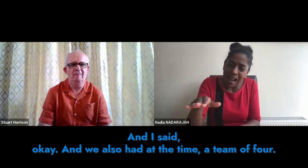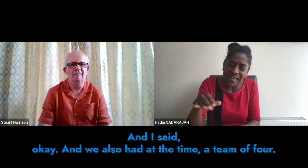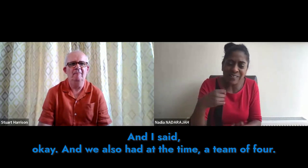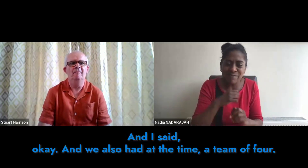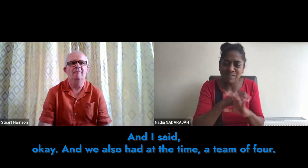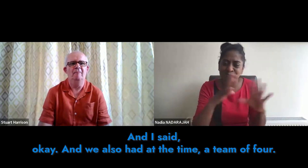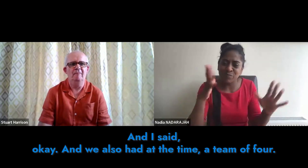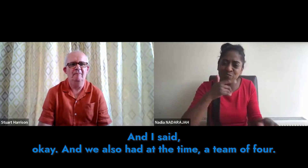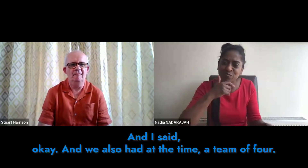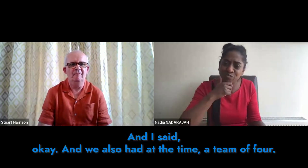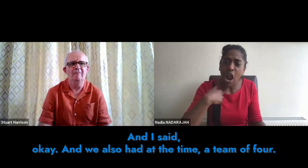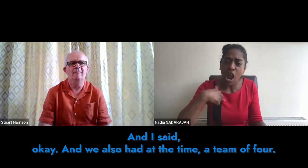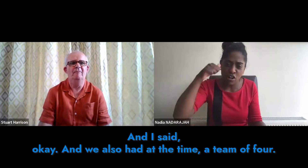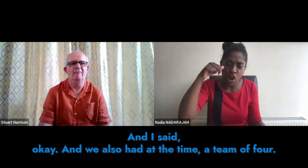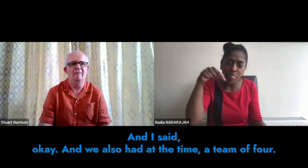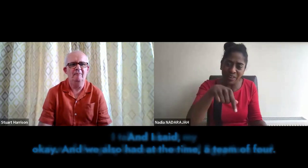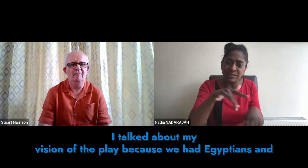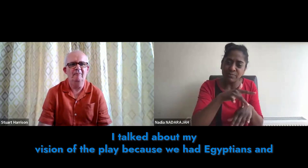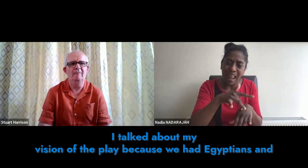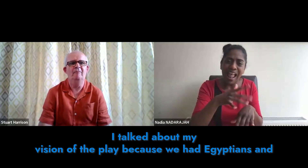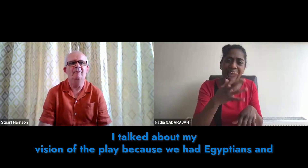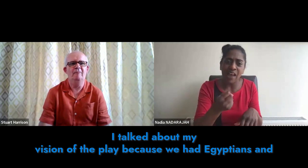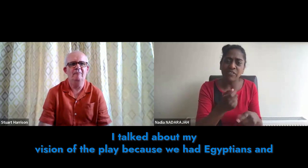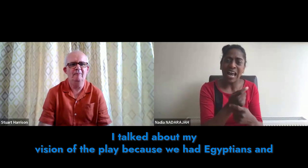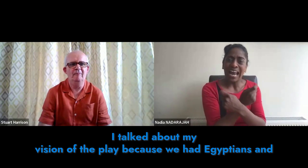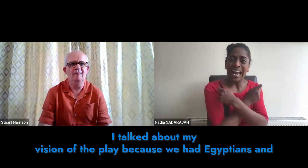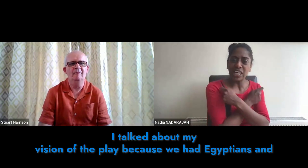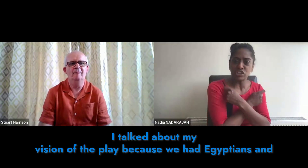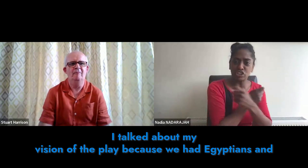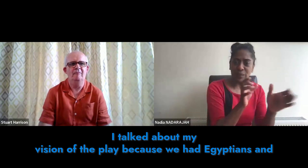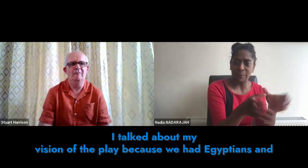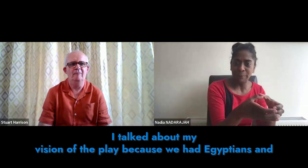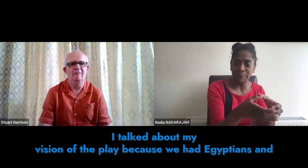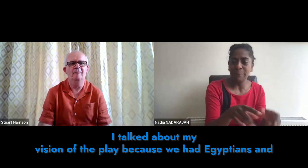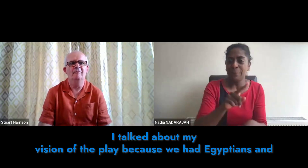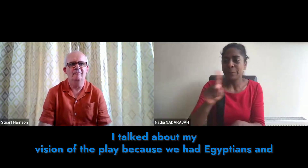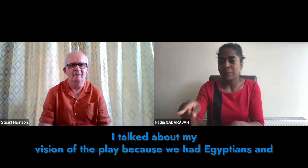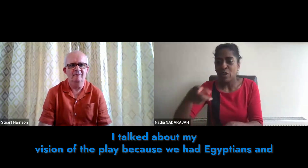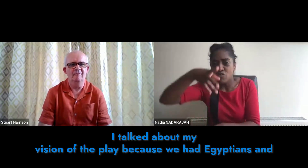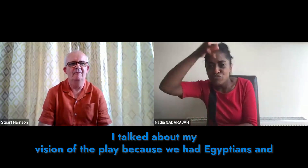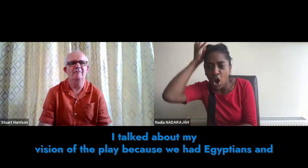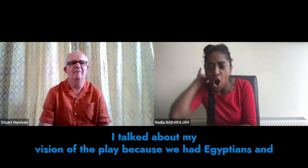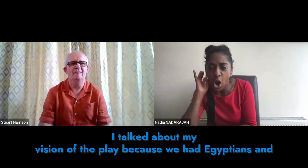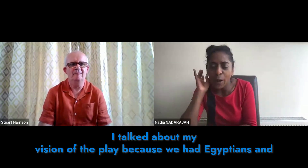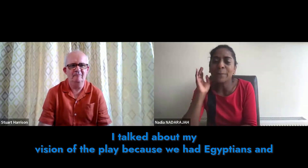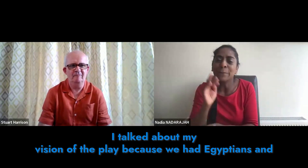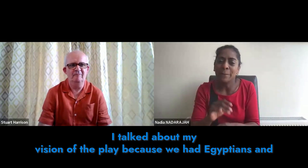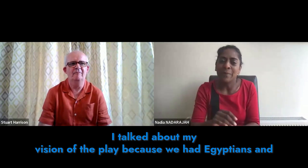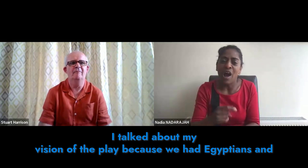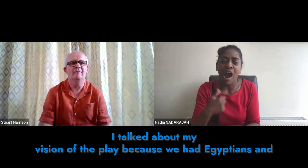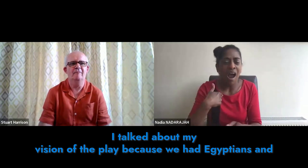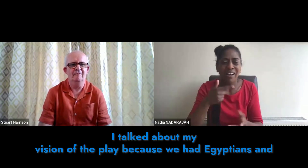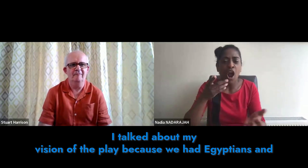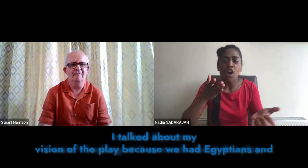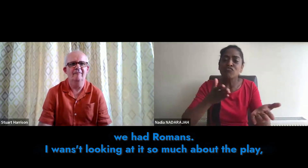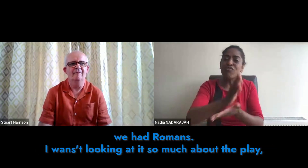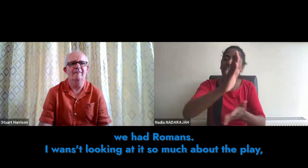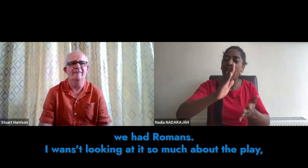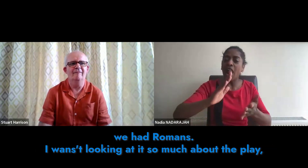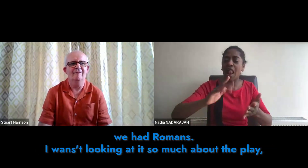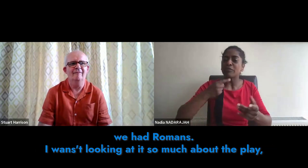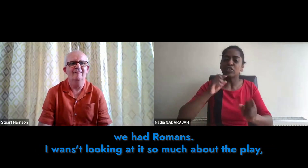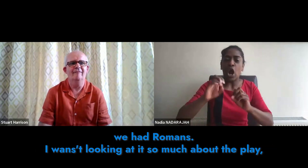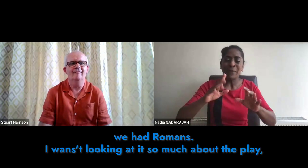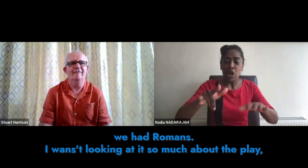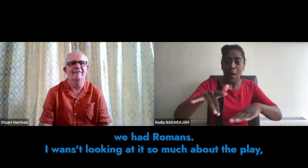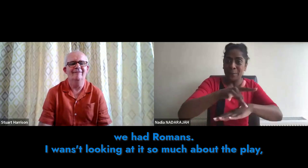also had the time as a team of 4. I talked about my vision of the play, because we had Egypt, we had